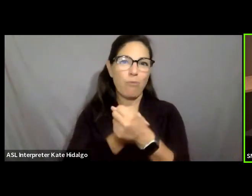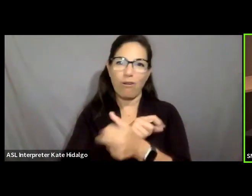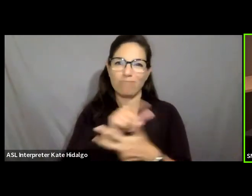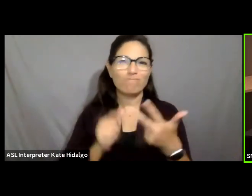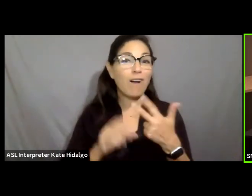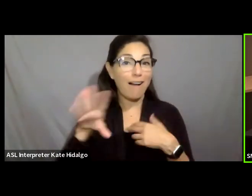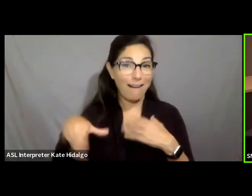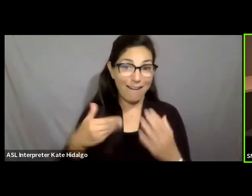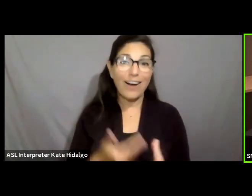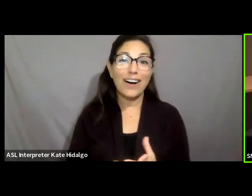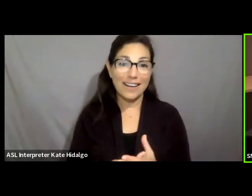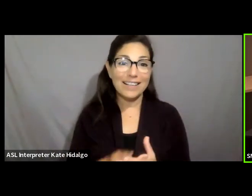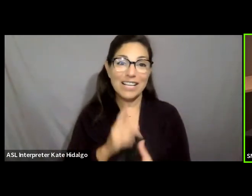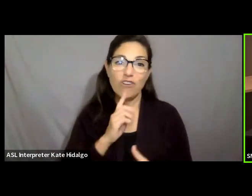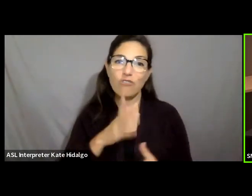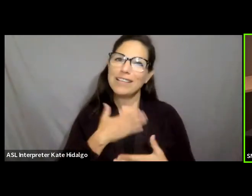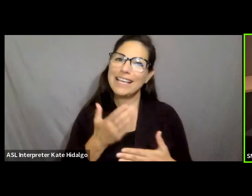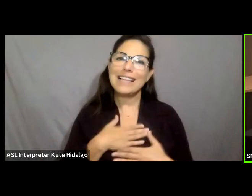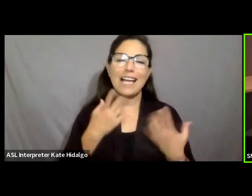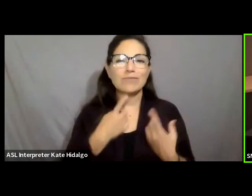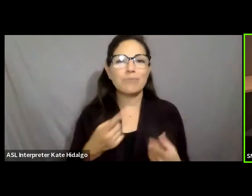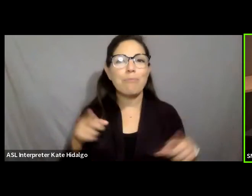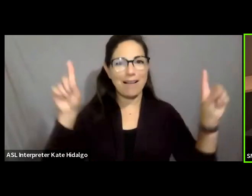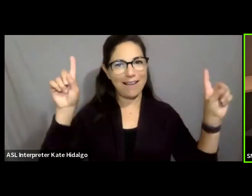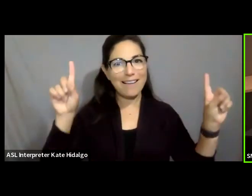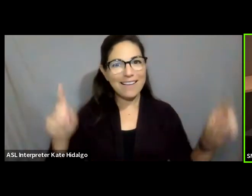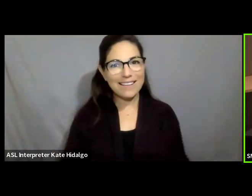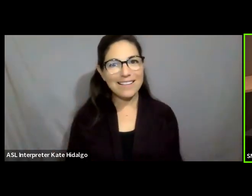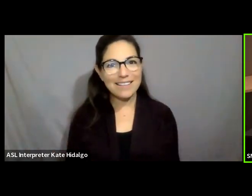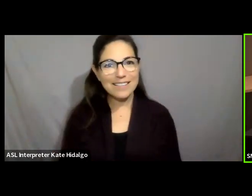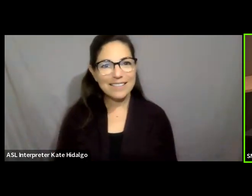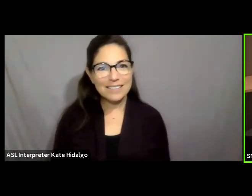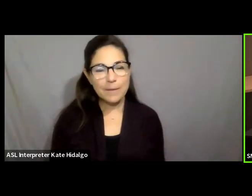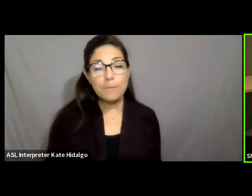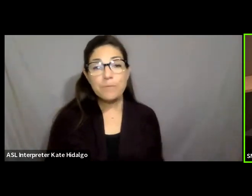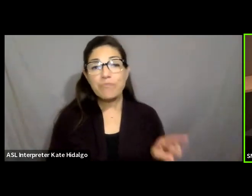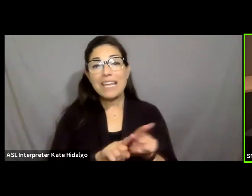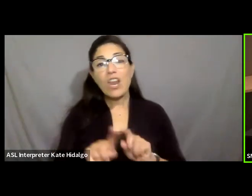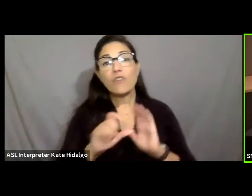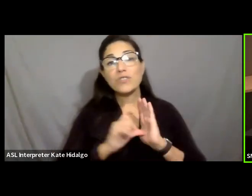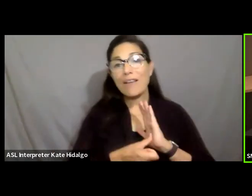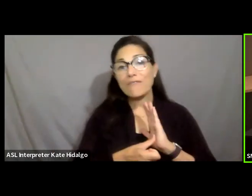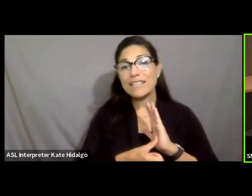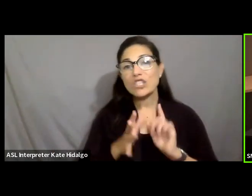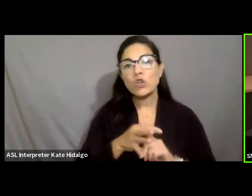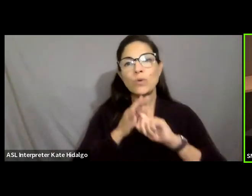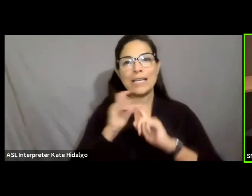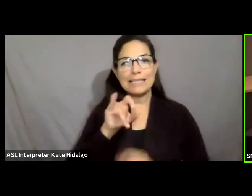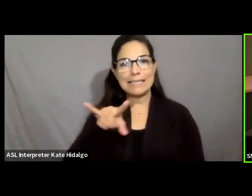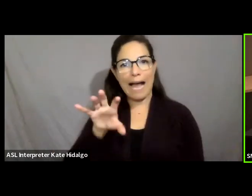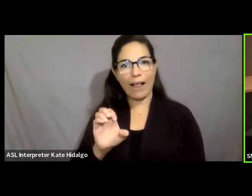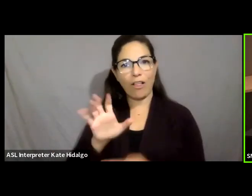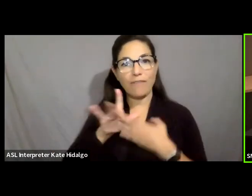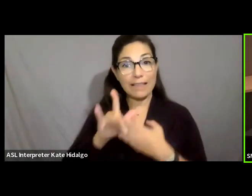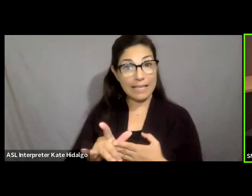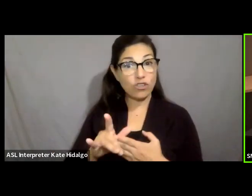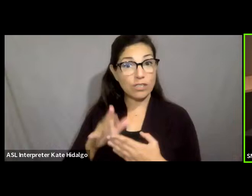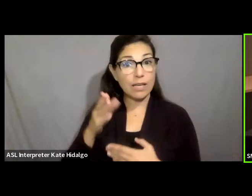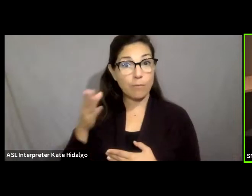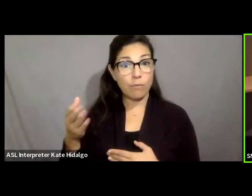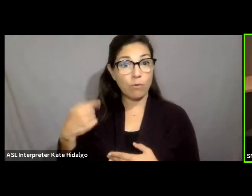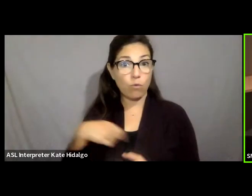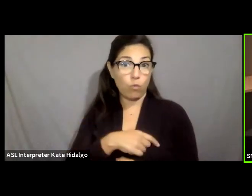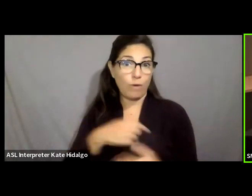I'm just so glad that it came out. You know, and it also emphasizes the unique styles of the leadership we